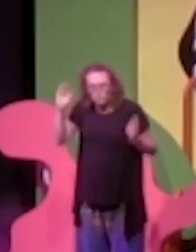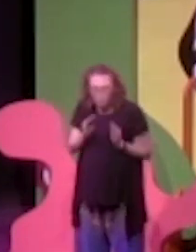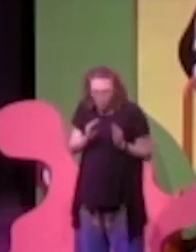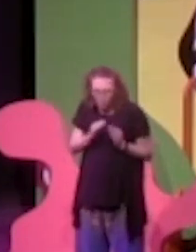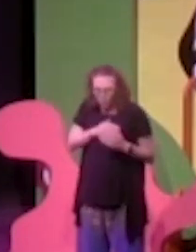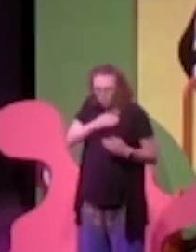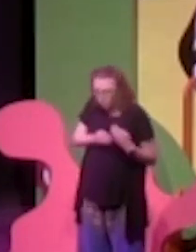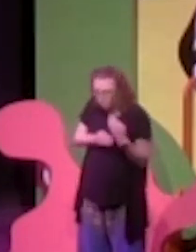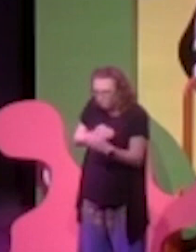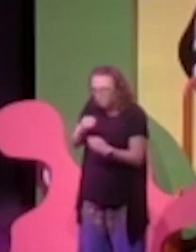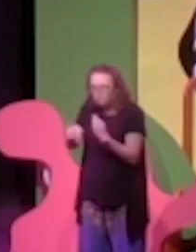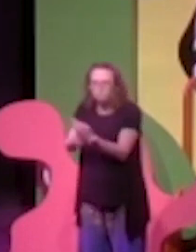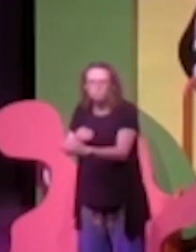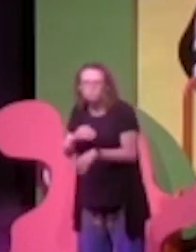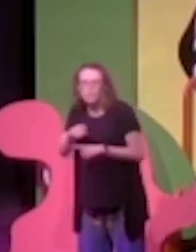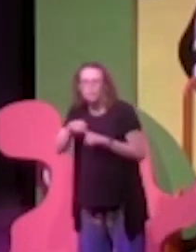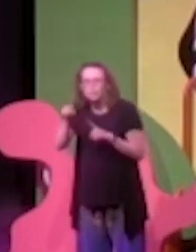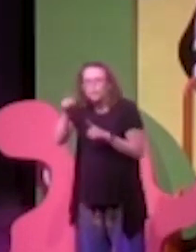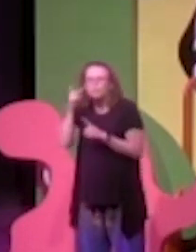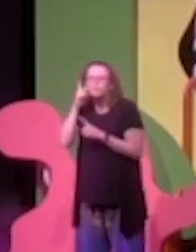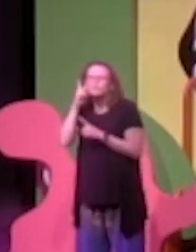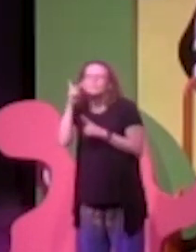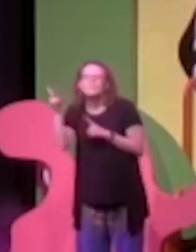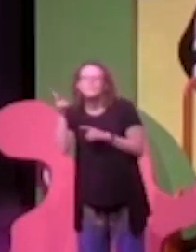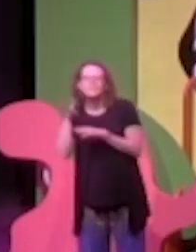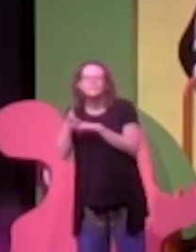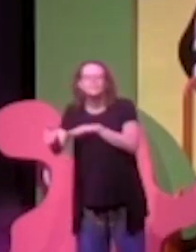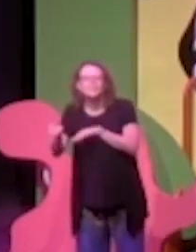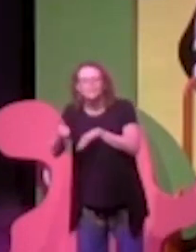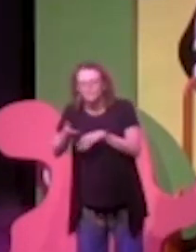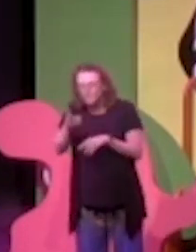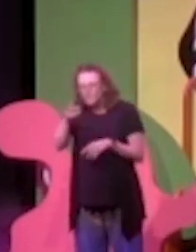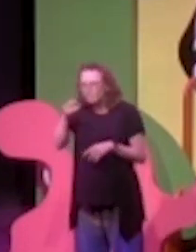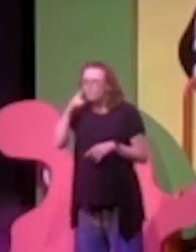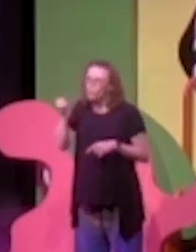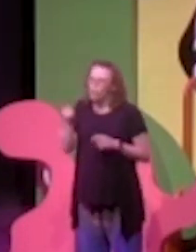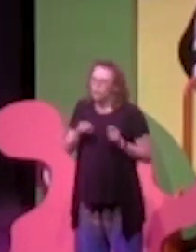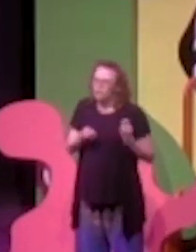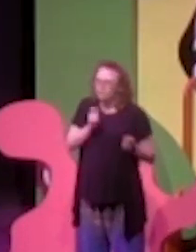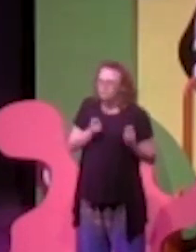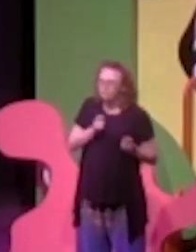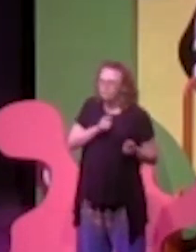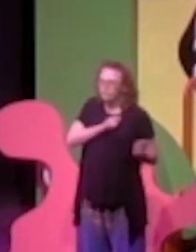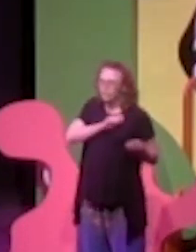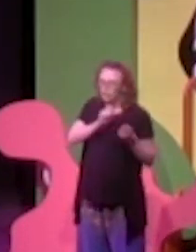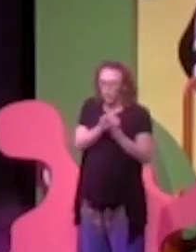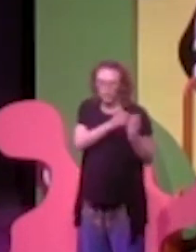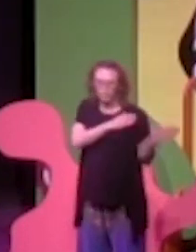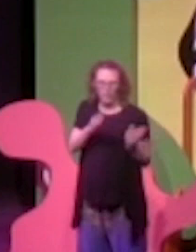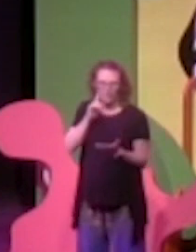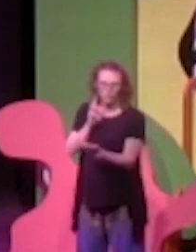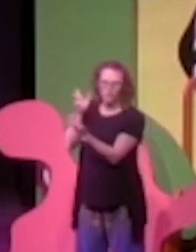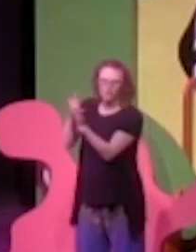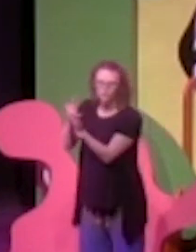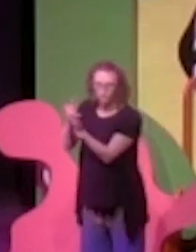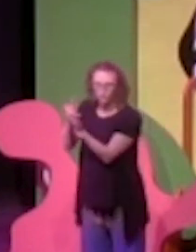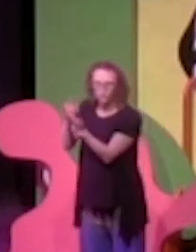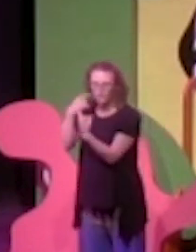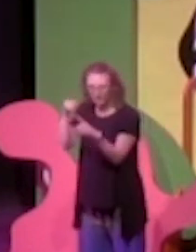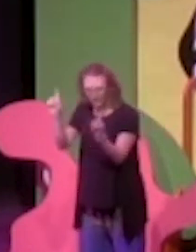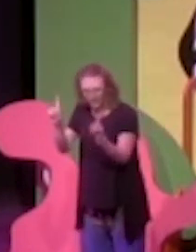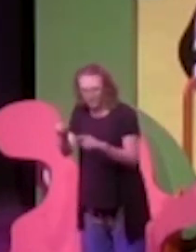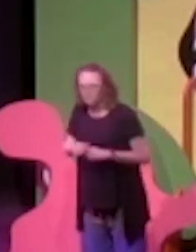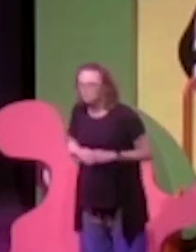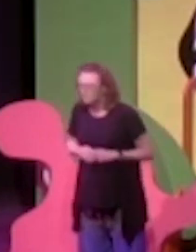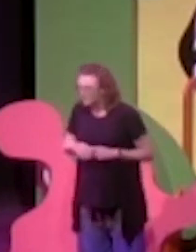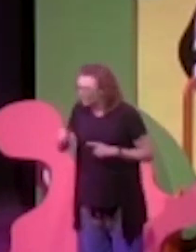and we're seeing also lots of solidarity, lots of coalition building, formal and informal, with folks really